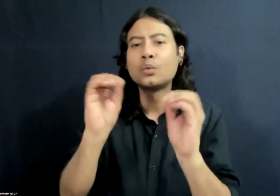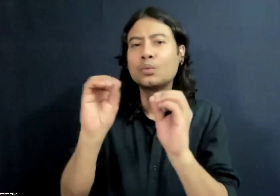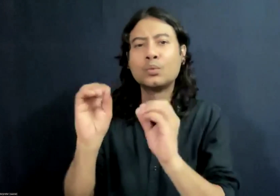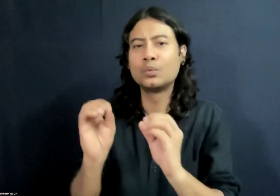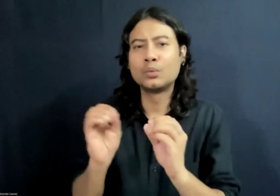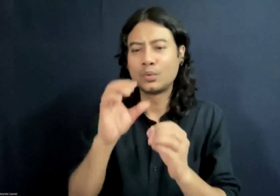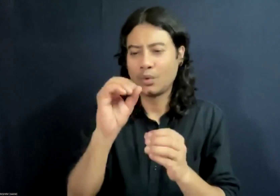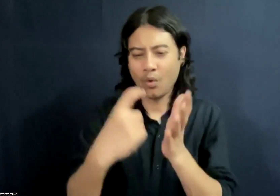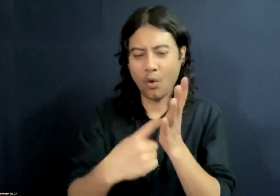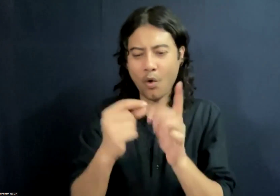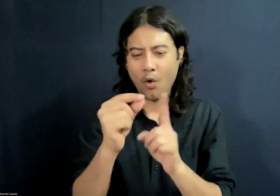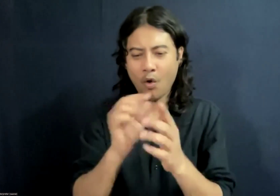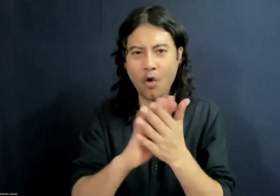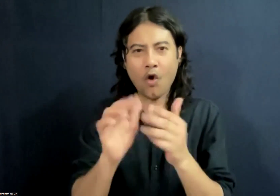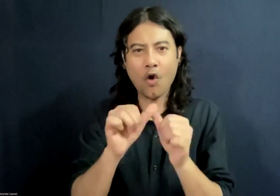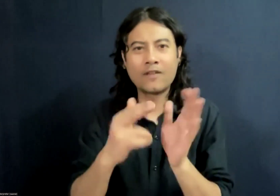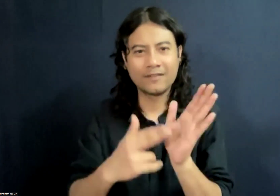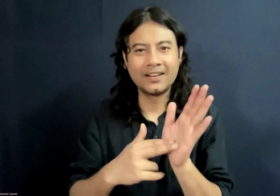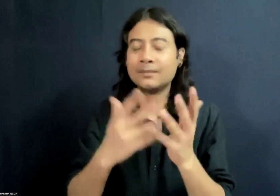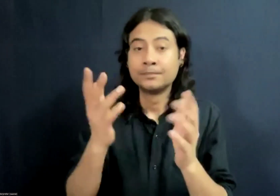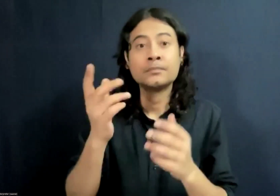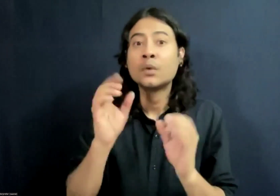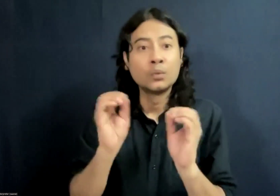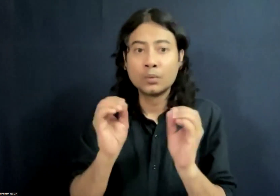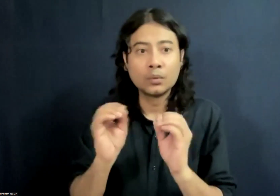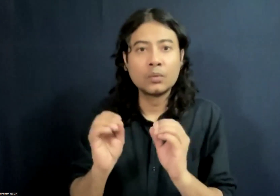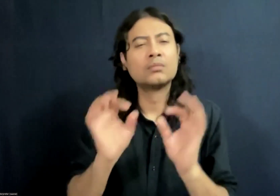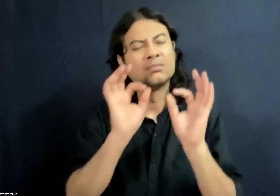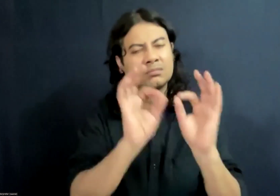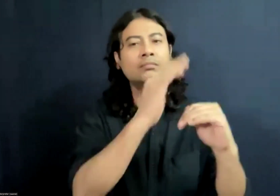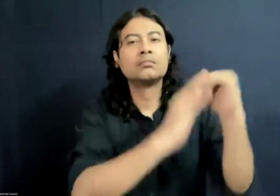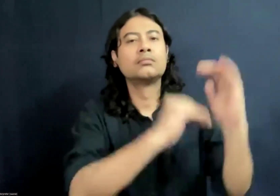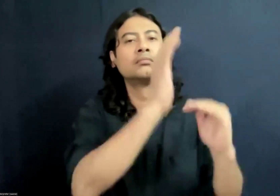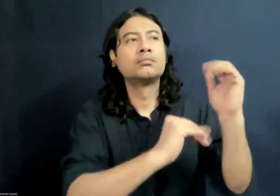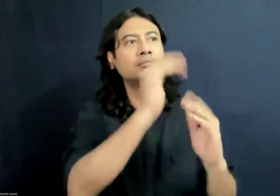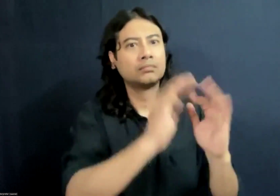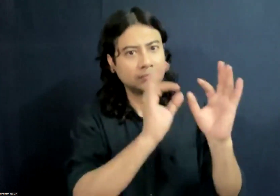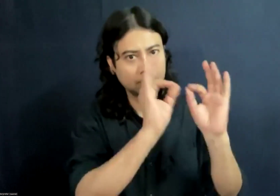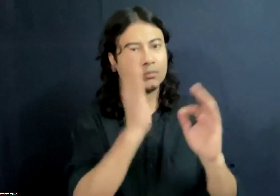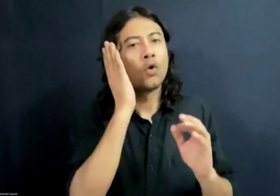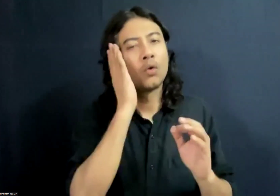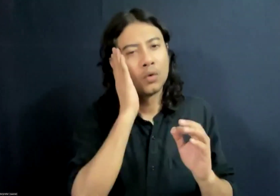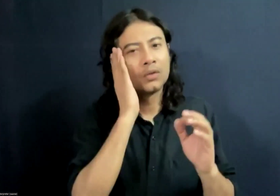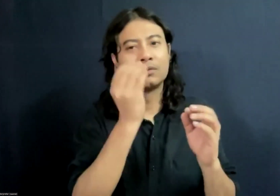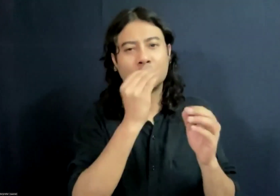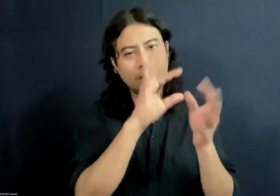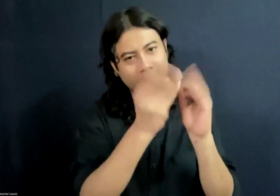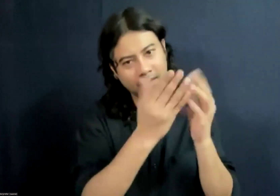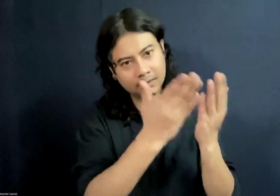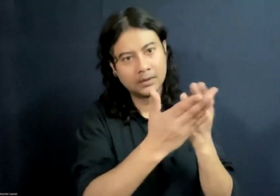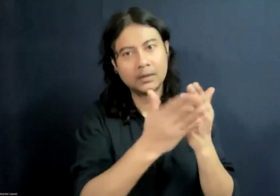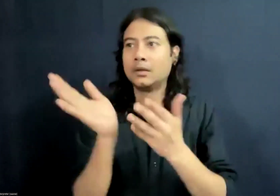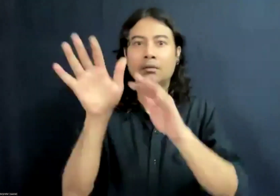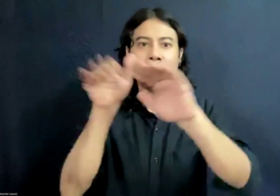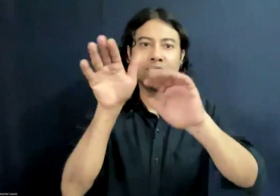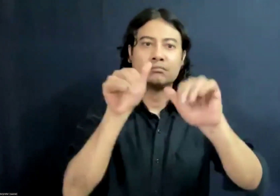make a building and their orphan children will come and live. That's fine, very good. So that is a very good